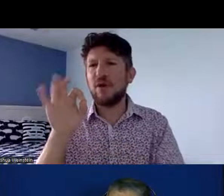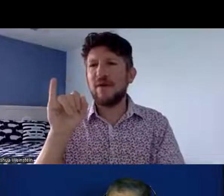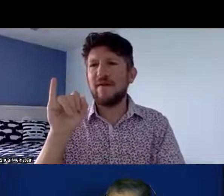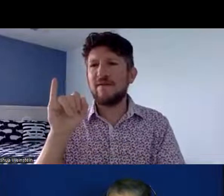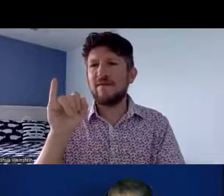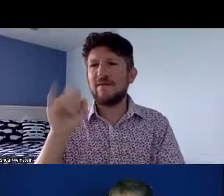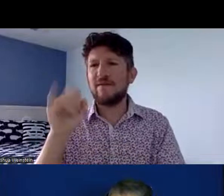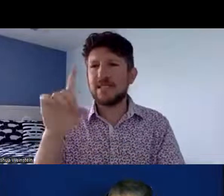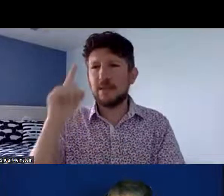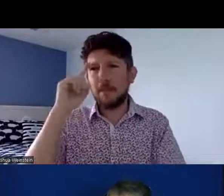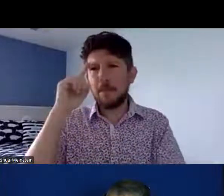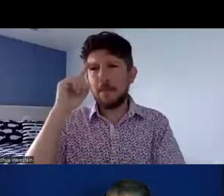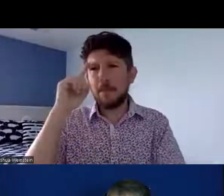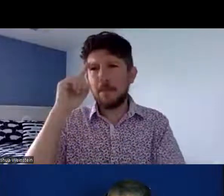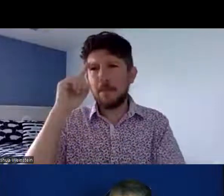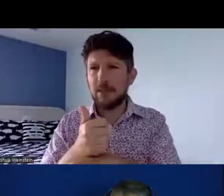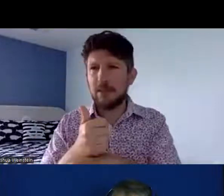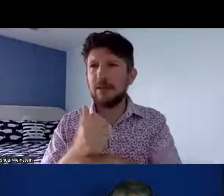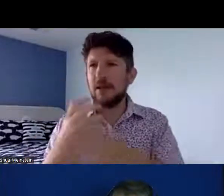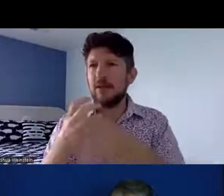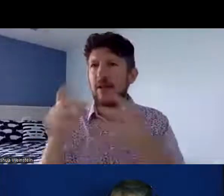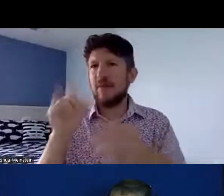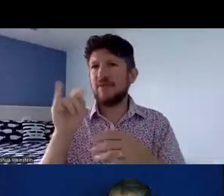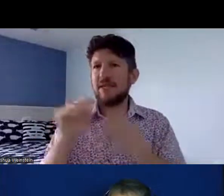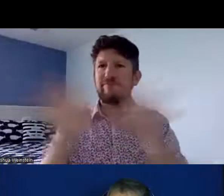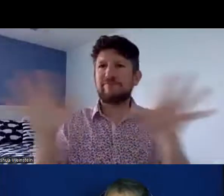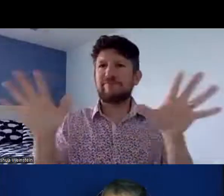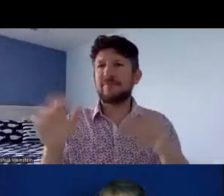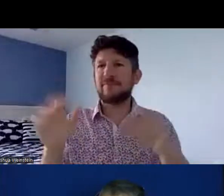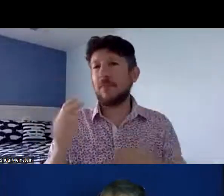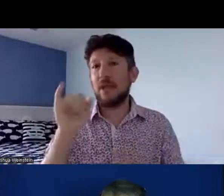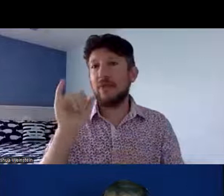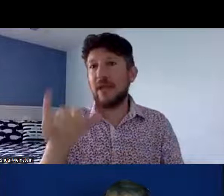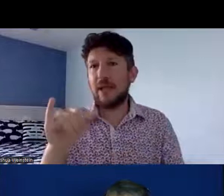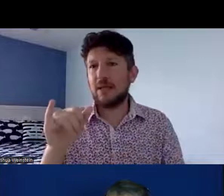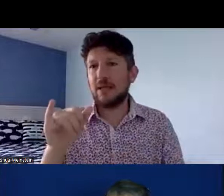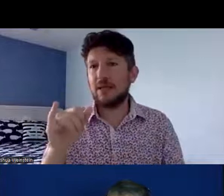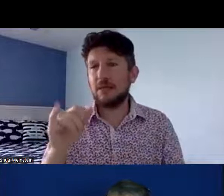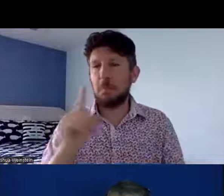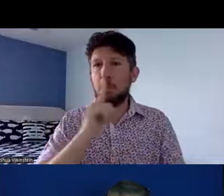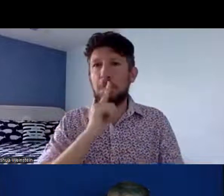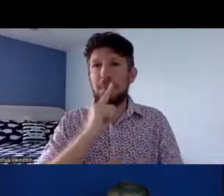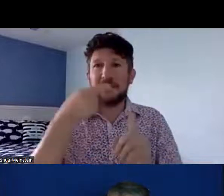growth mindset over versus a fixed mindset.